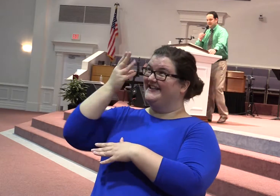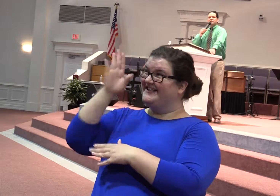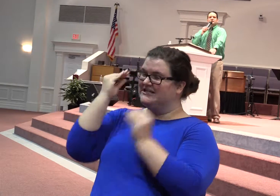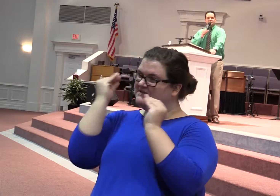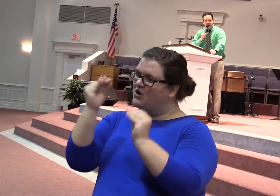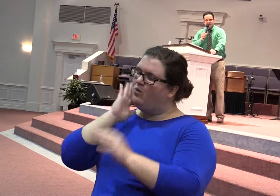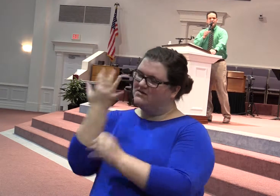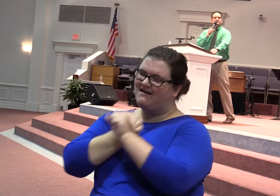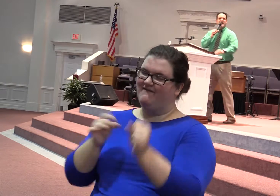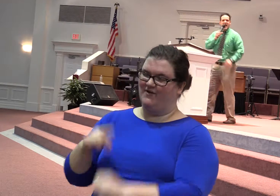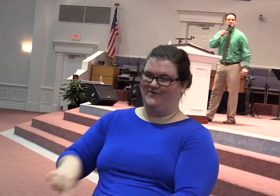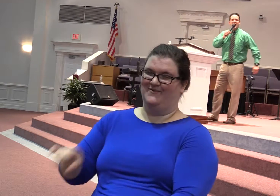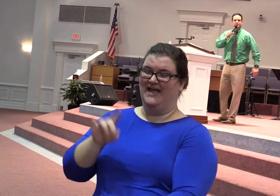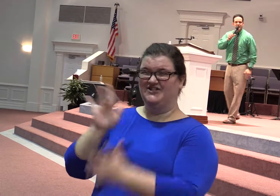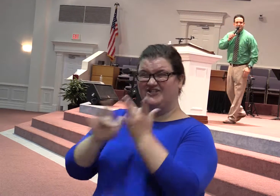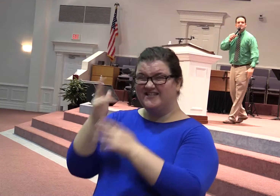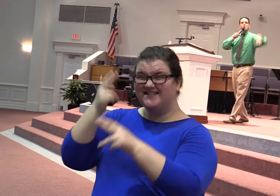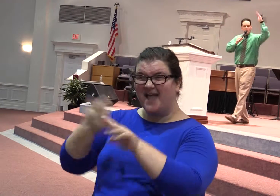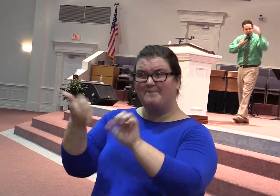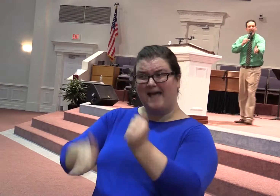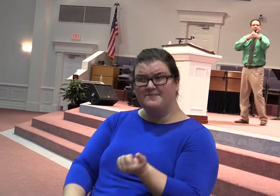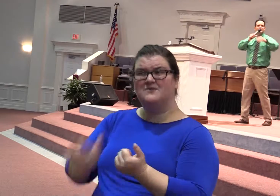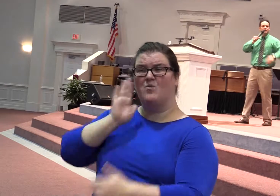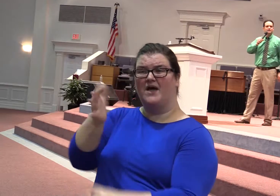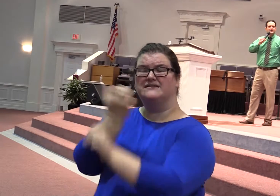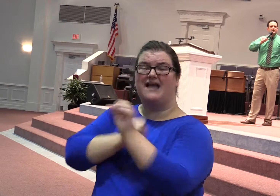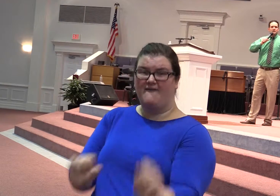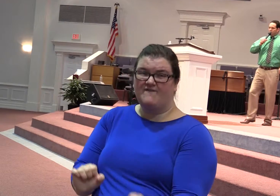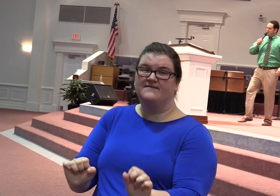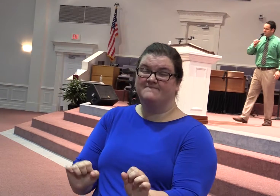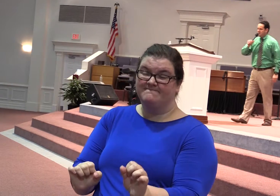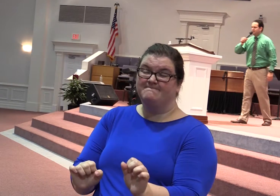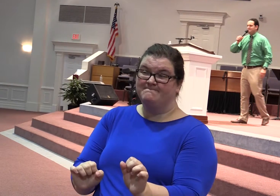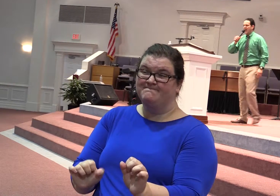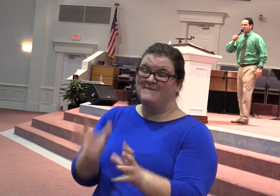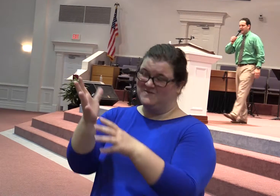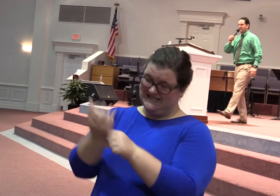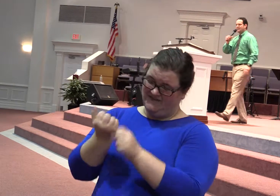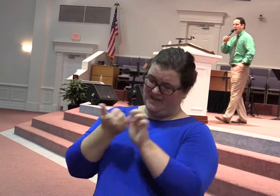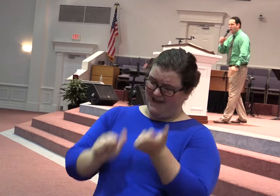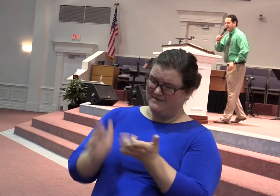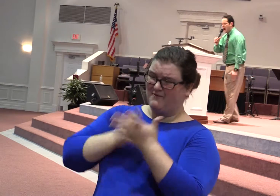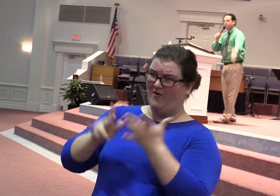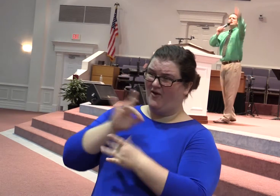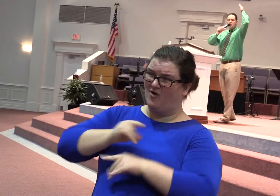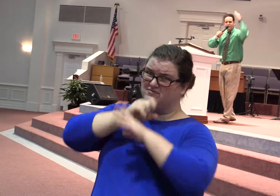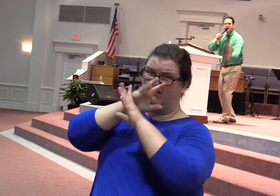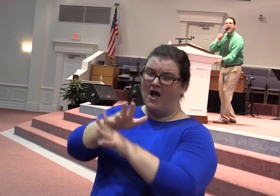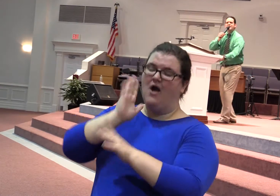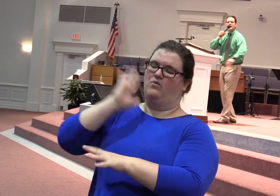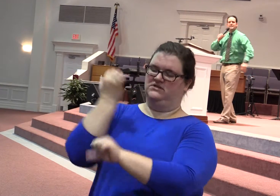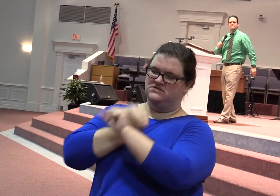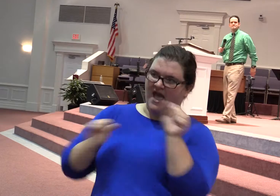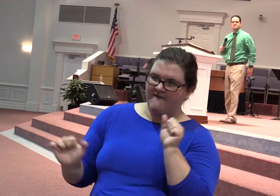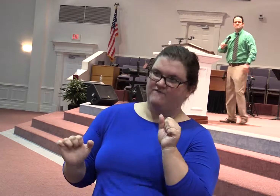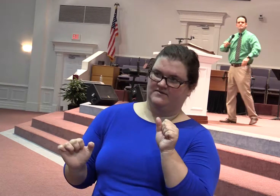Hallelujah. Jesus' name baptism will save you. Receiving the baptism of the Holy Ghost will save